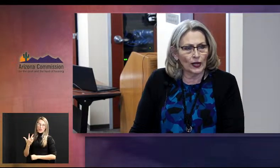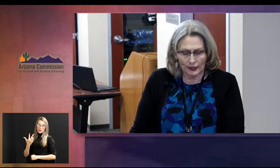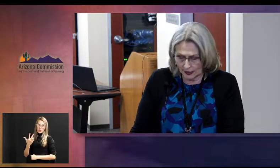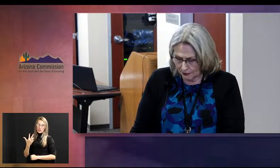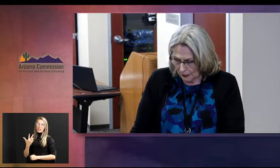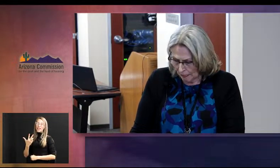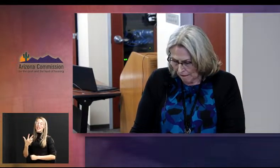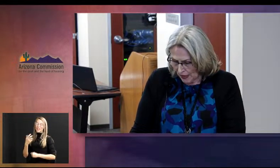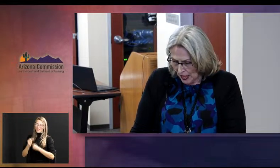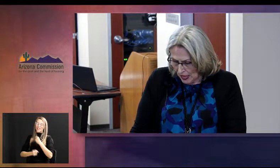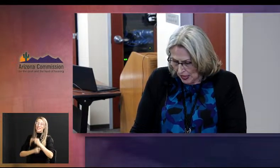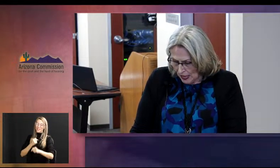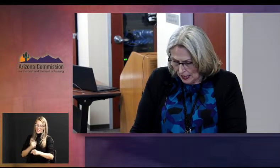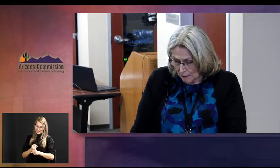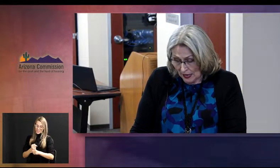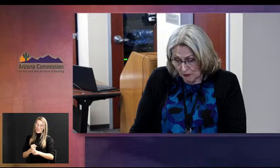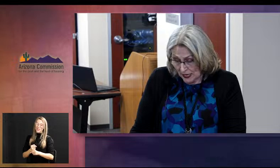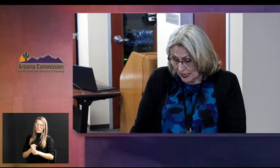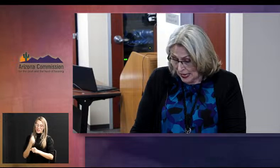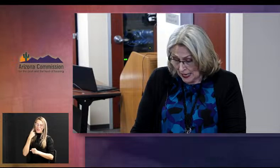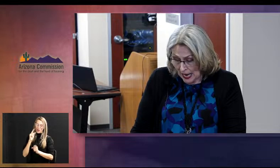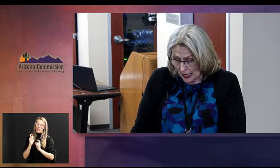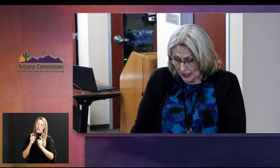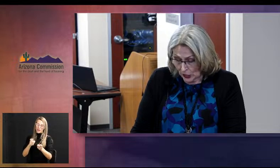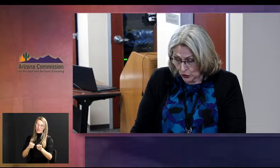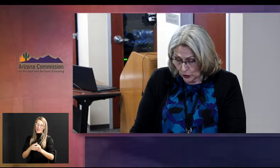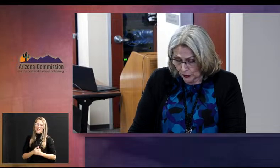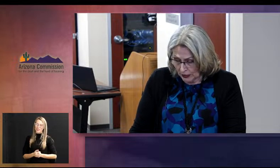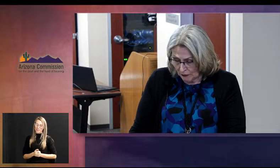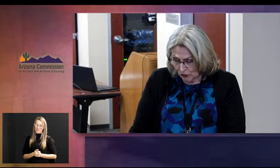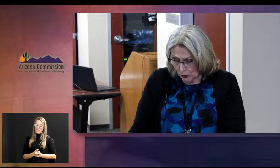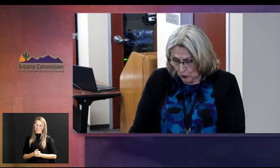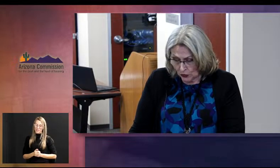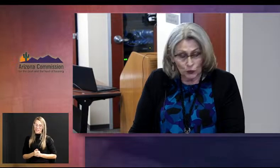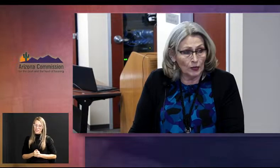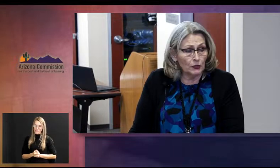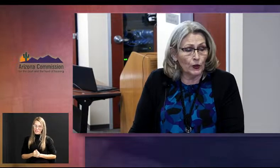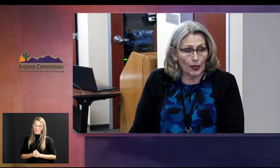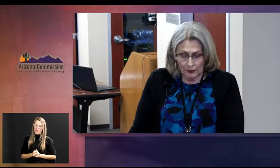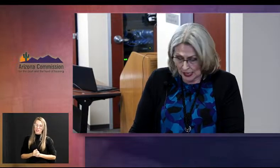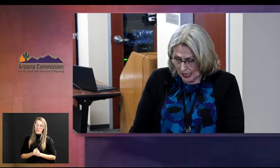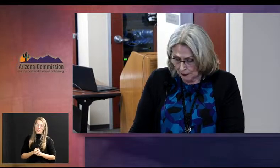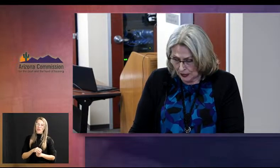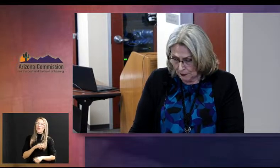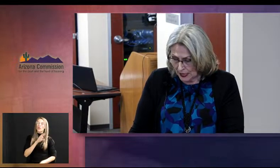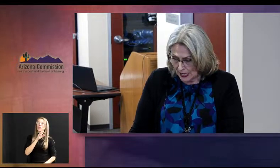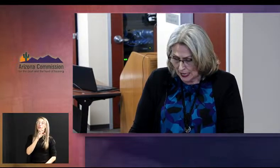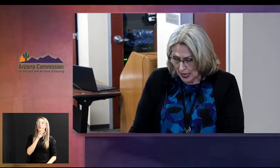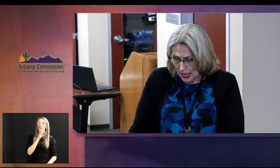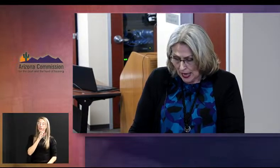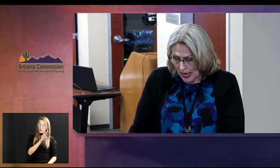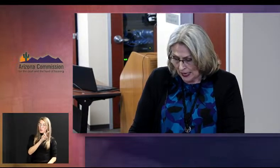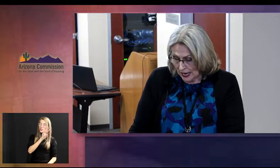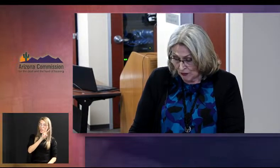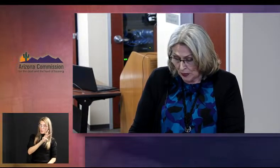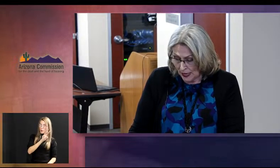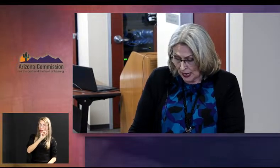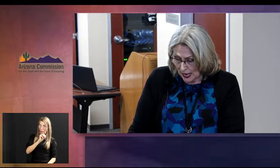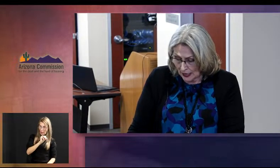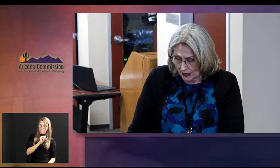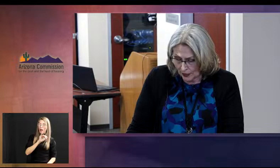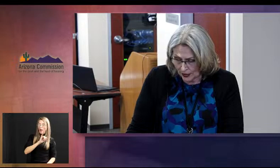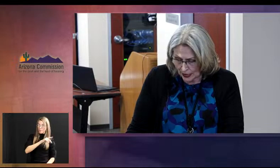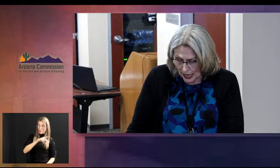of the grant. I've been an ad hoc lecturer for both UWM's IPP, and I've